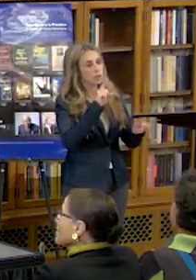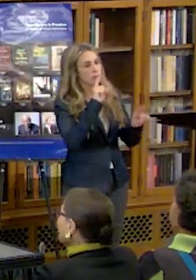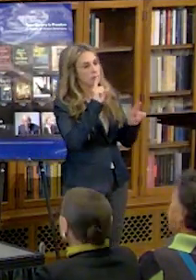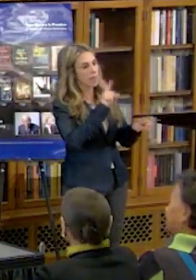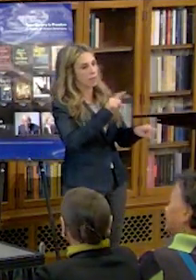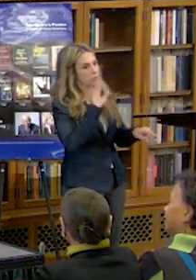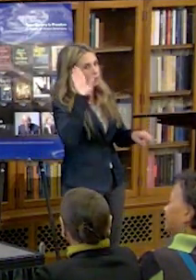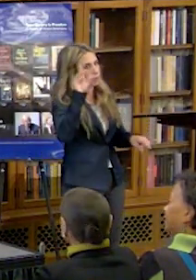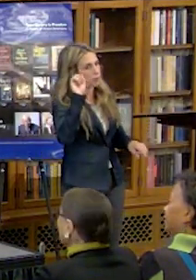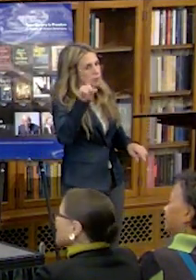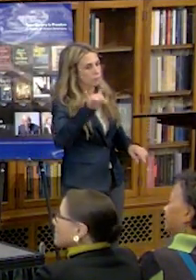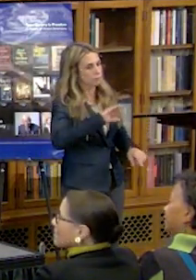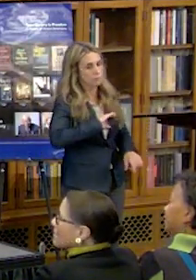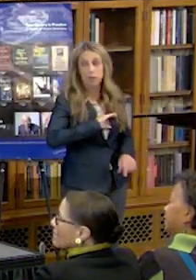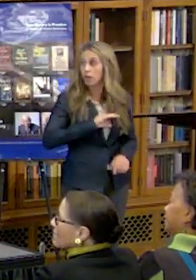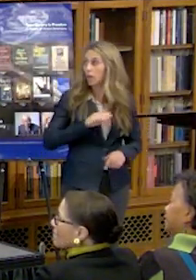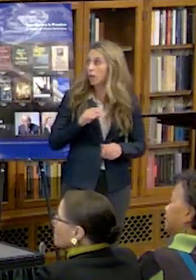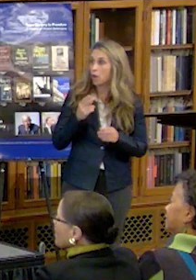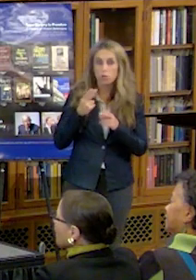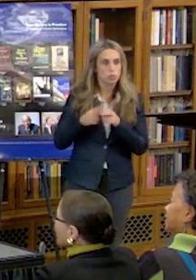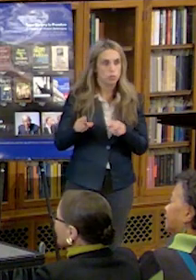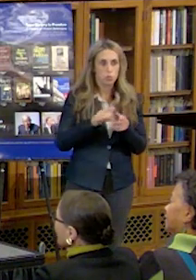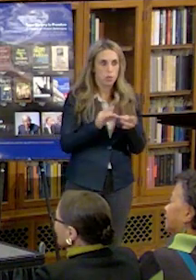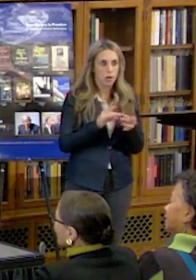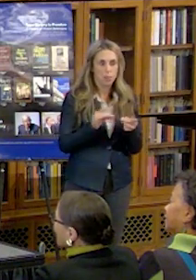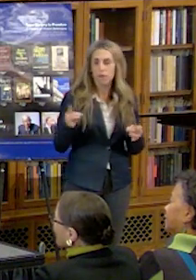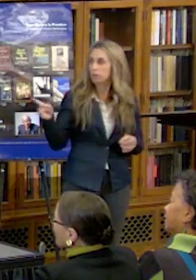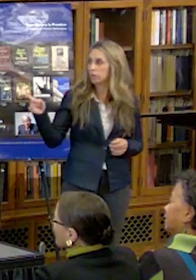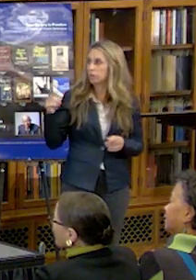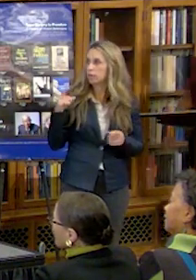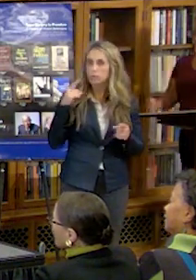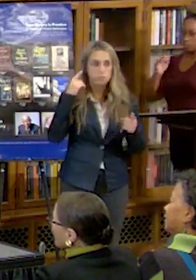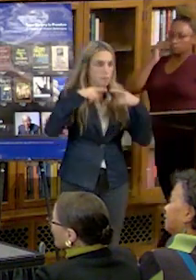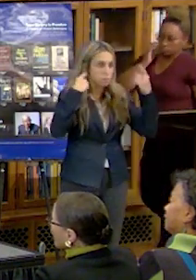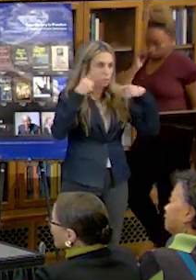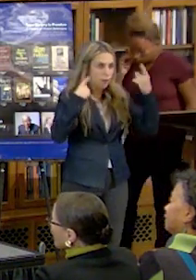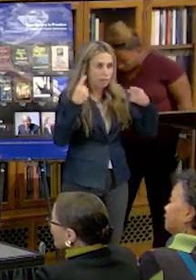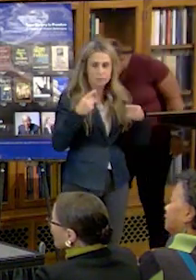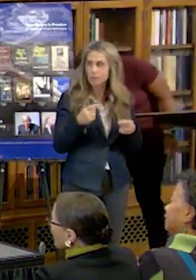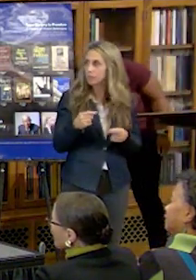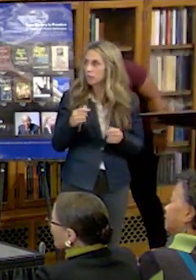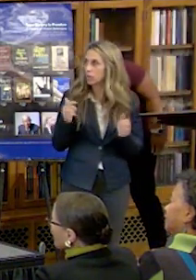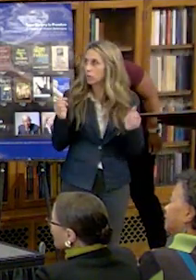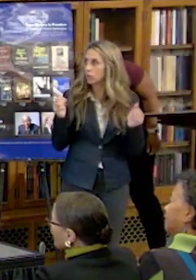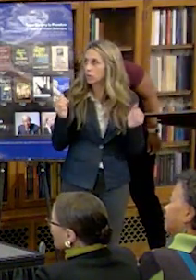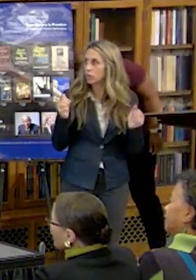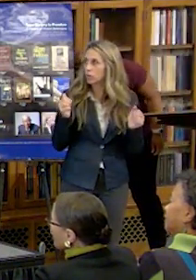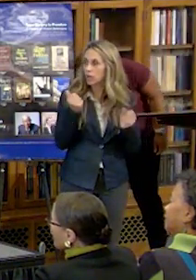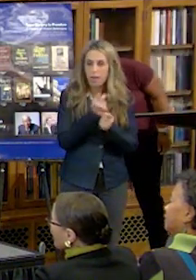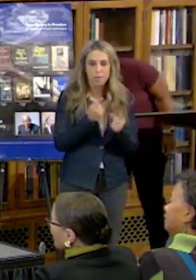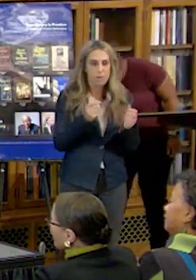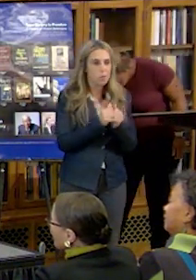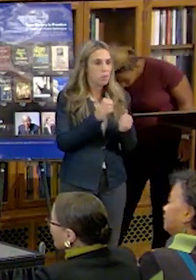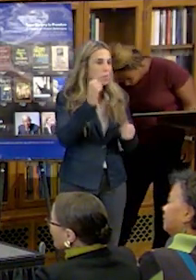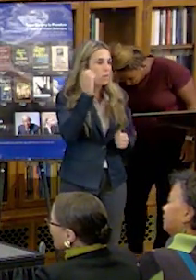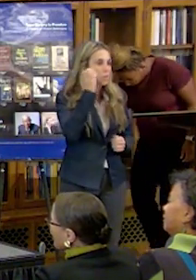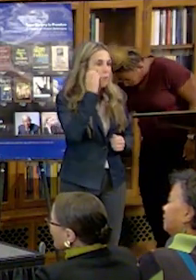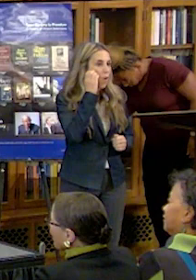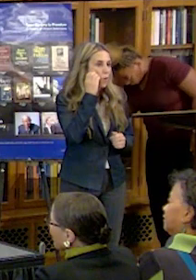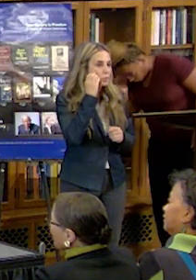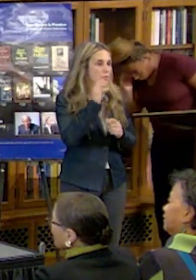can can I say something really quickly um because it drives me crazy with everyone with their cell phones and they're